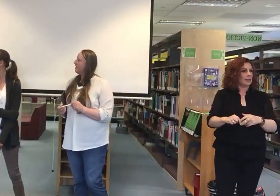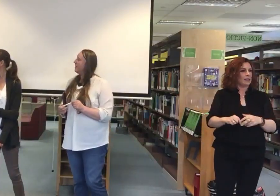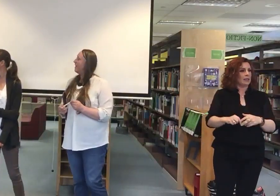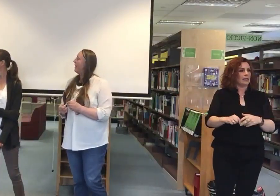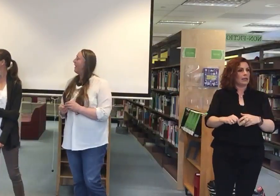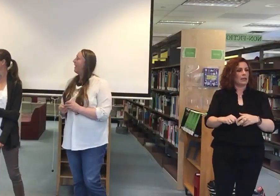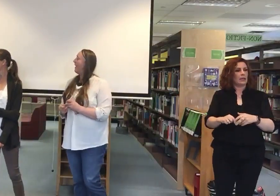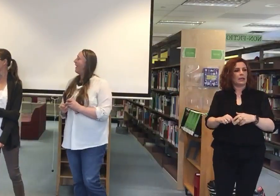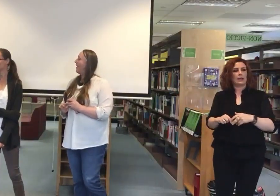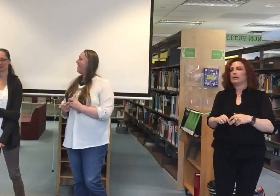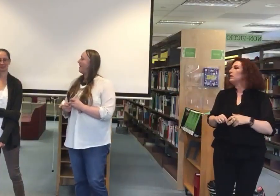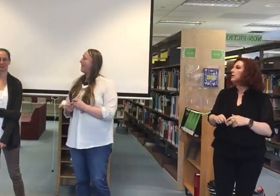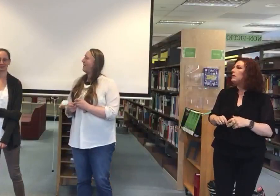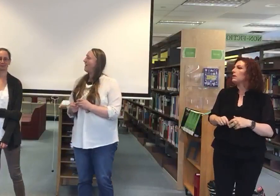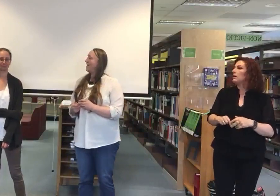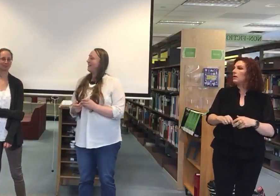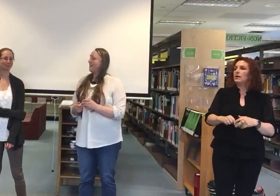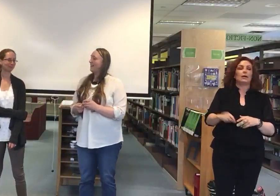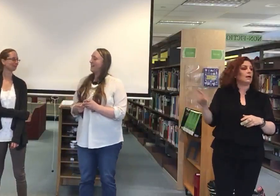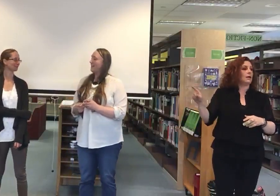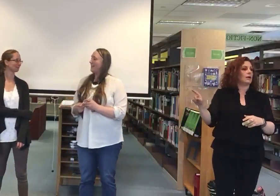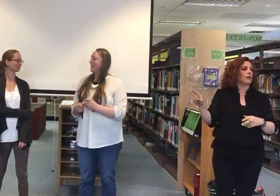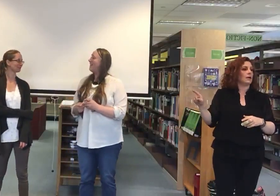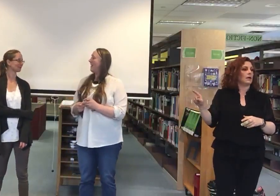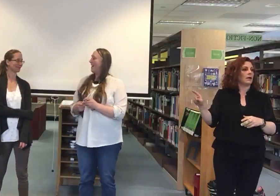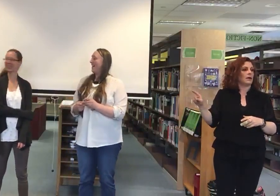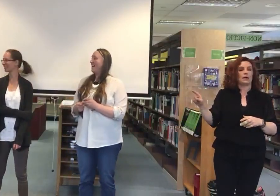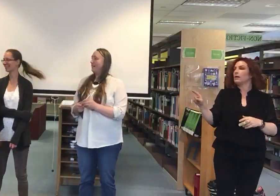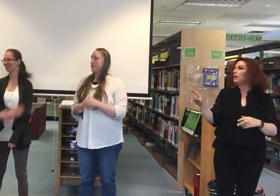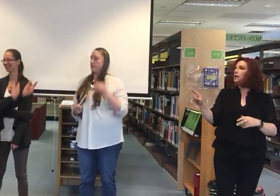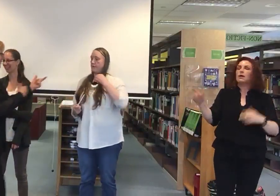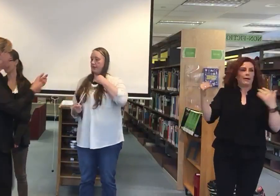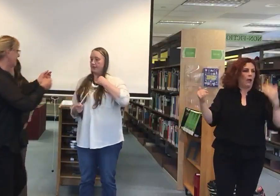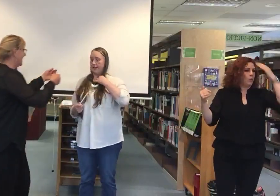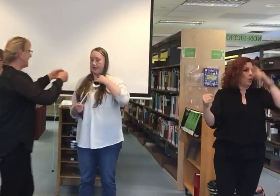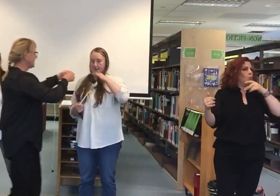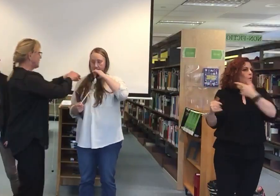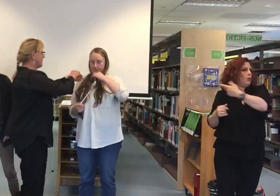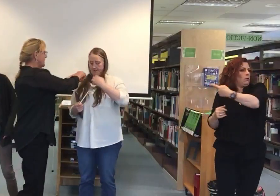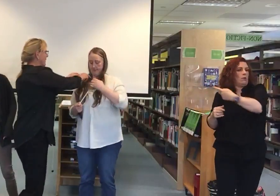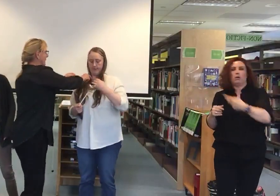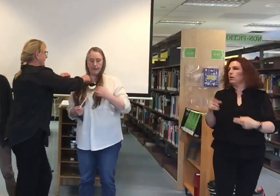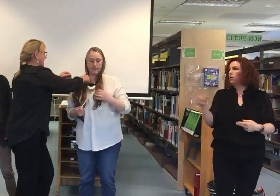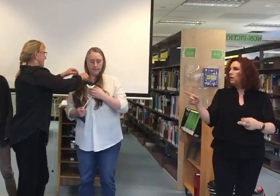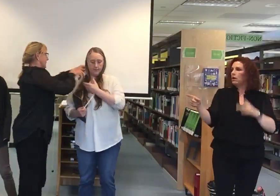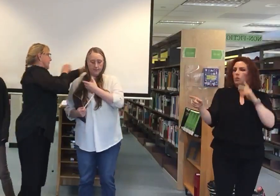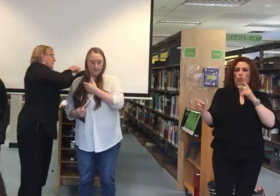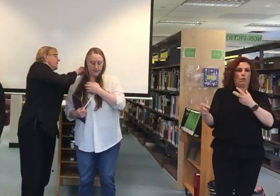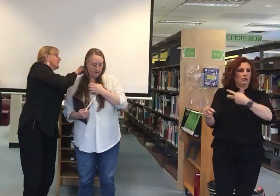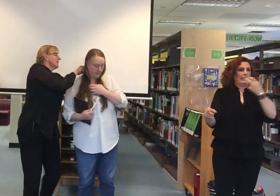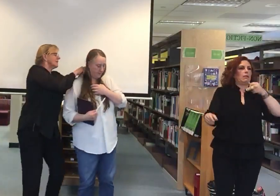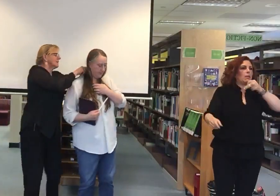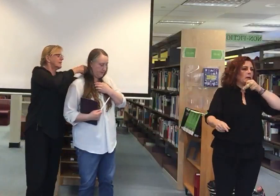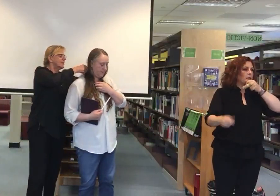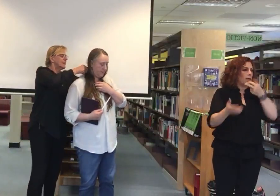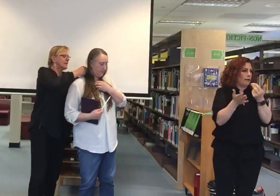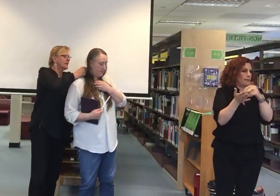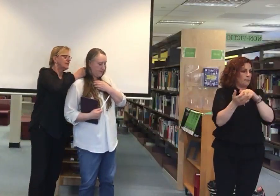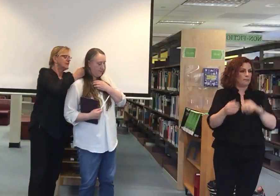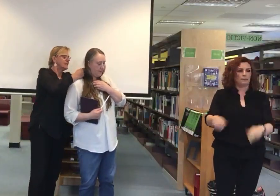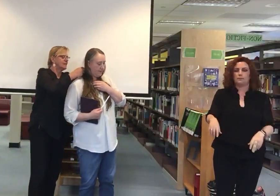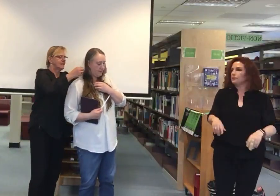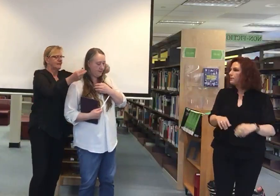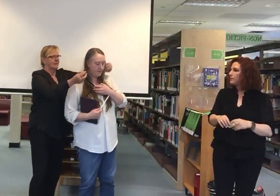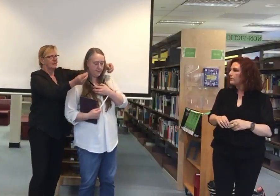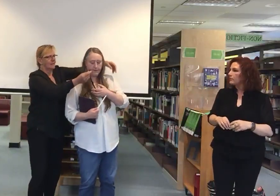guys chatting over there, and oh, okay, now I know who Megan is, so. Yes. Excellent. Perfect. Thank I'll you. scoop this back. Okay. Give it a